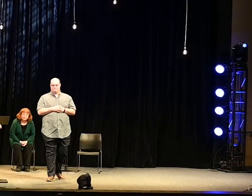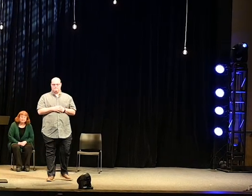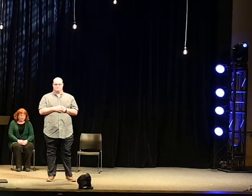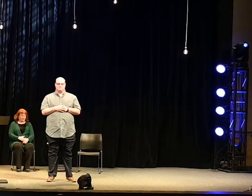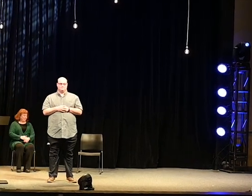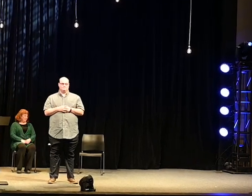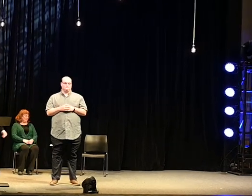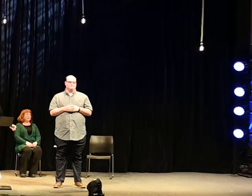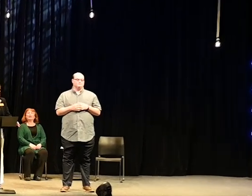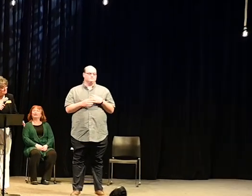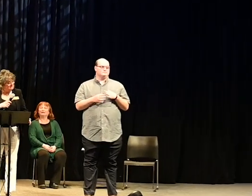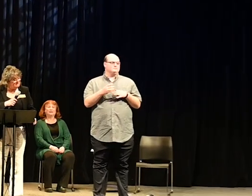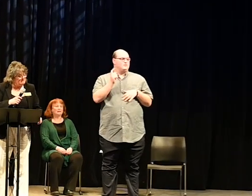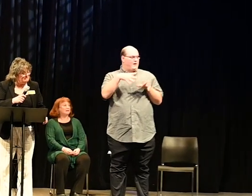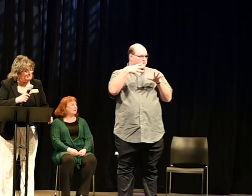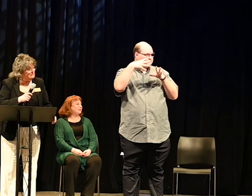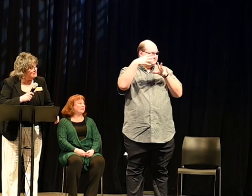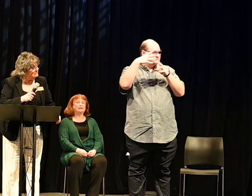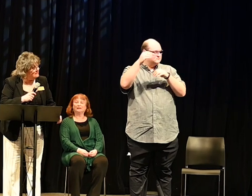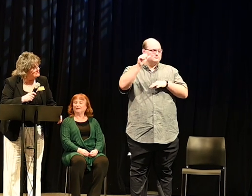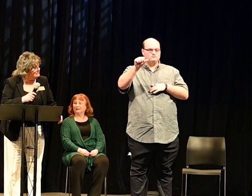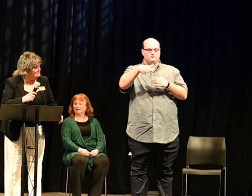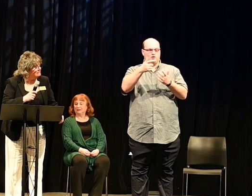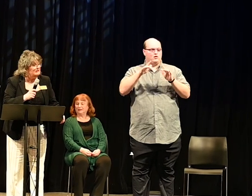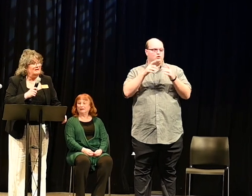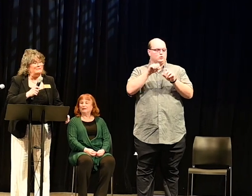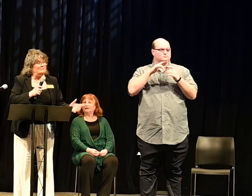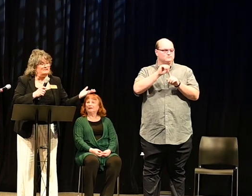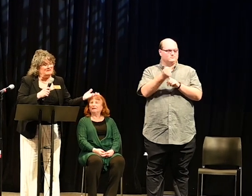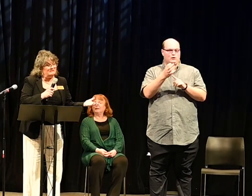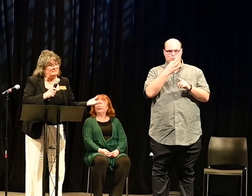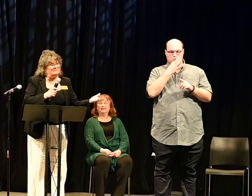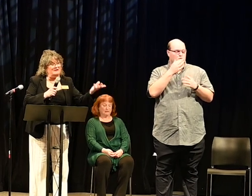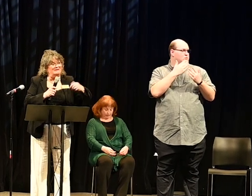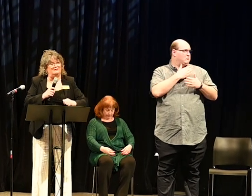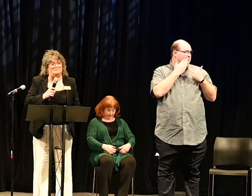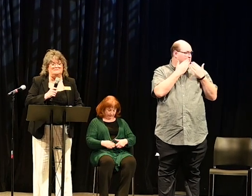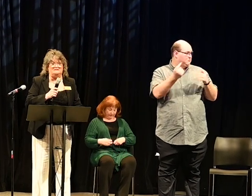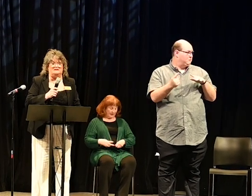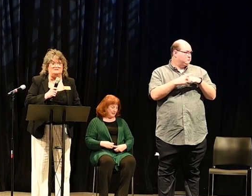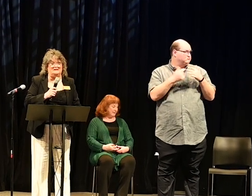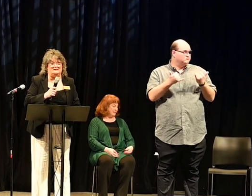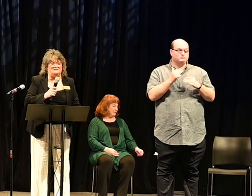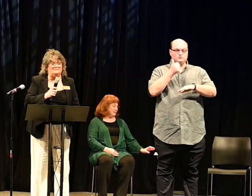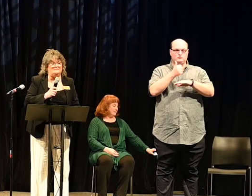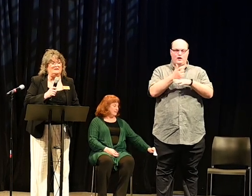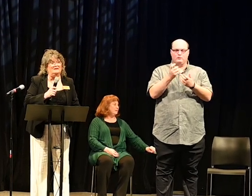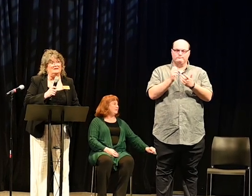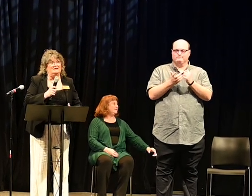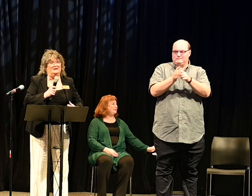I know you have to leave us for another engagement, and we appreciate you coming by to help set our